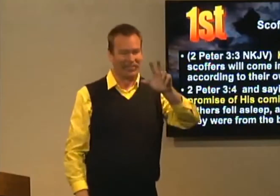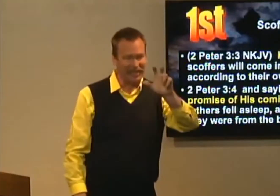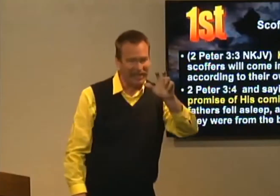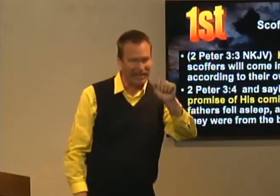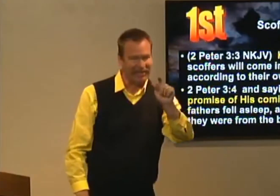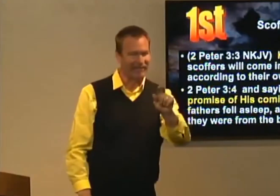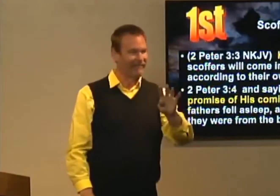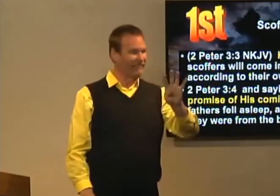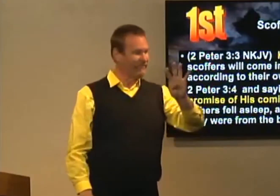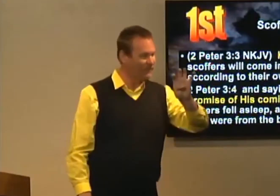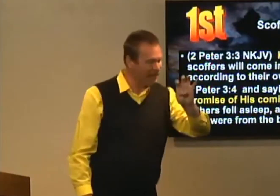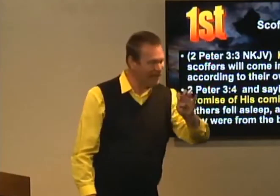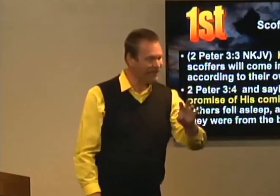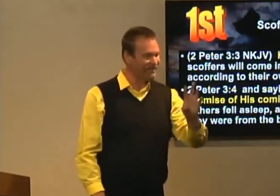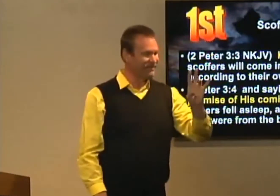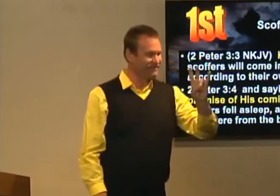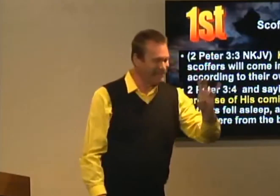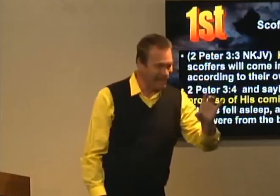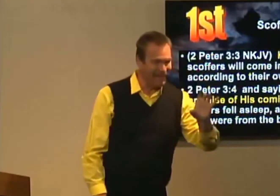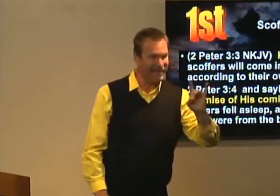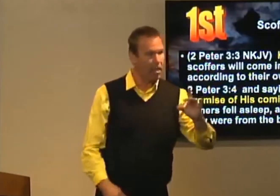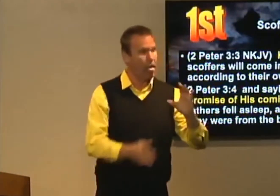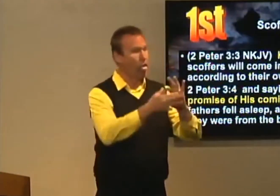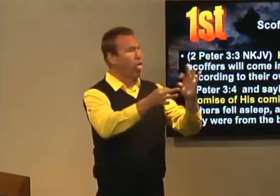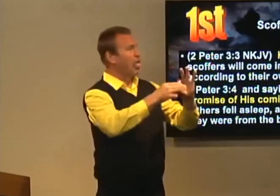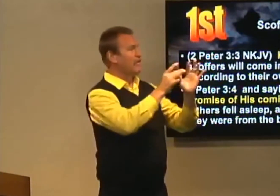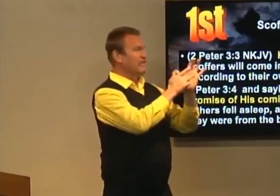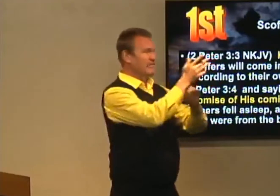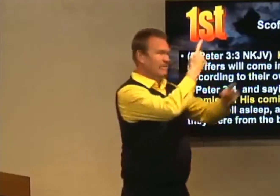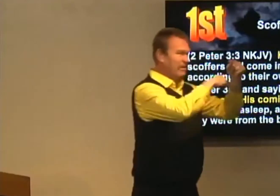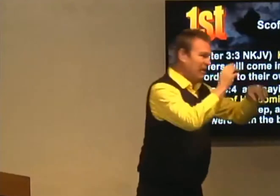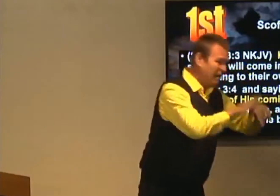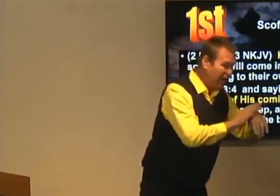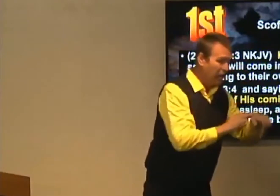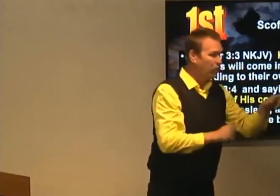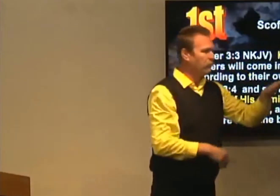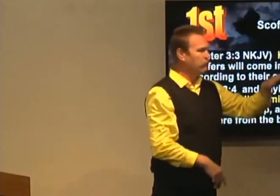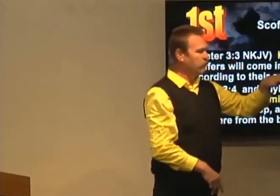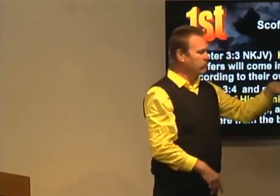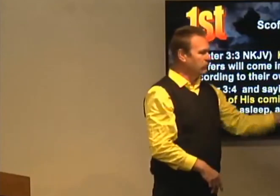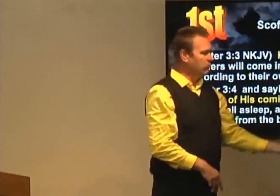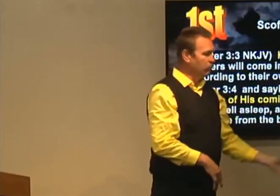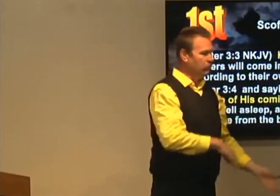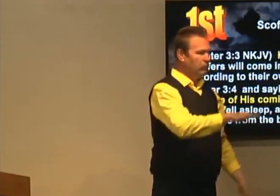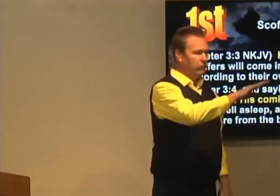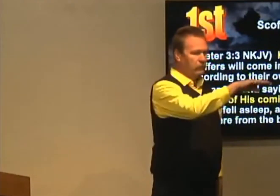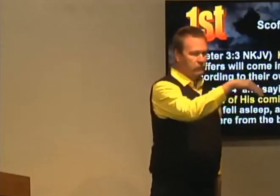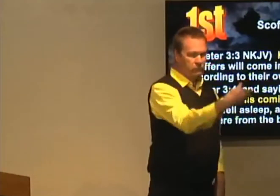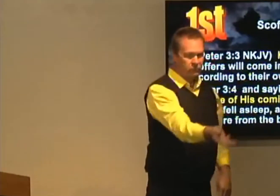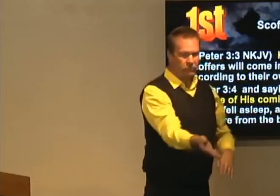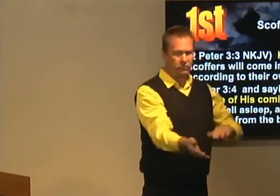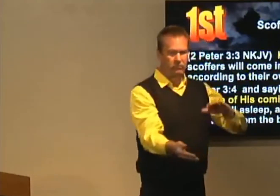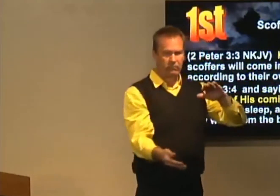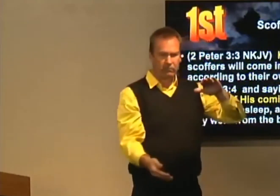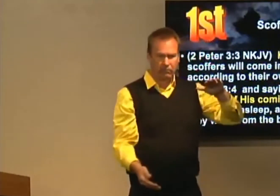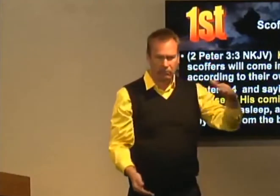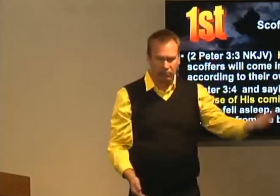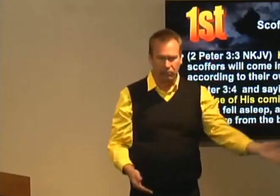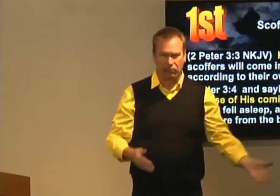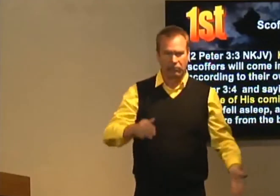you know, 200 AD, 300 AD, 400, 600, 700 AD, and there's been all these warnings, but they've died, they've passed away.